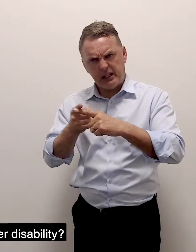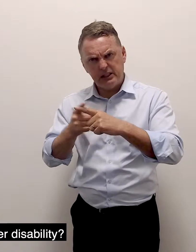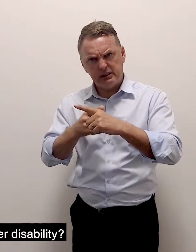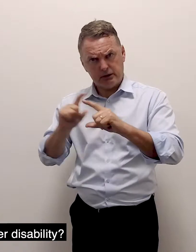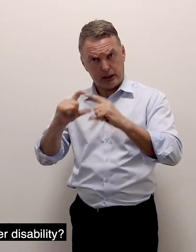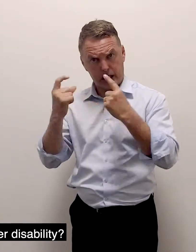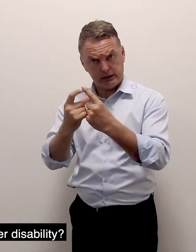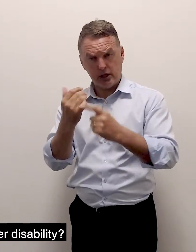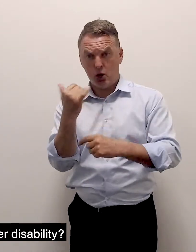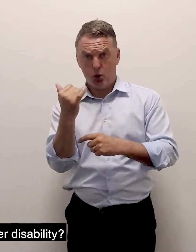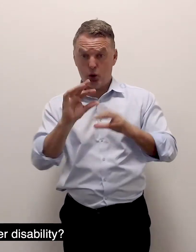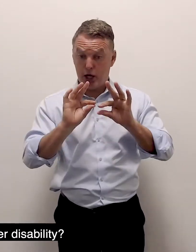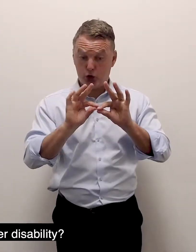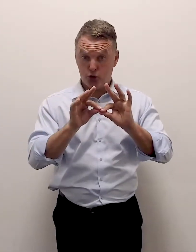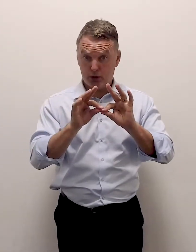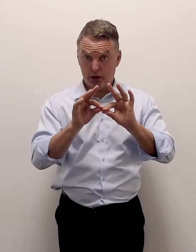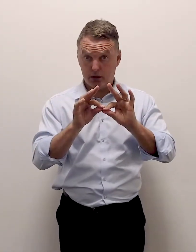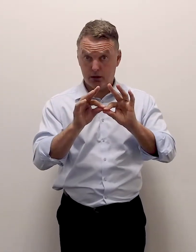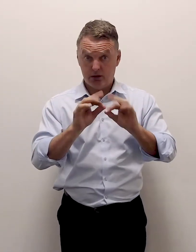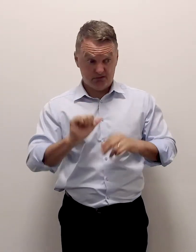interpreters apply to her disability?